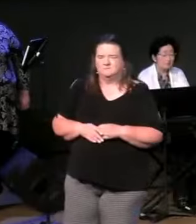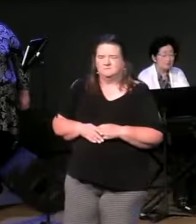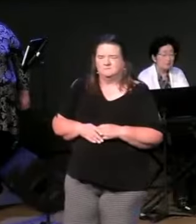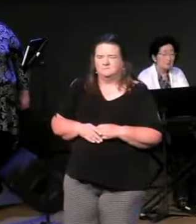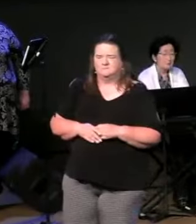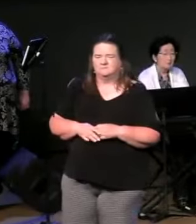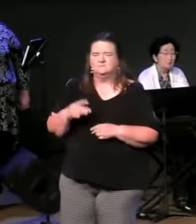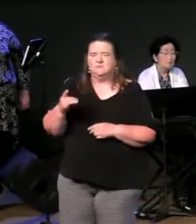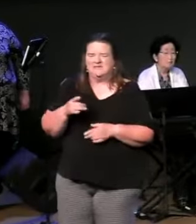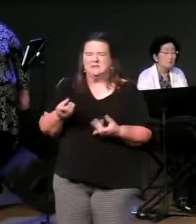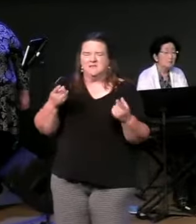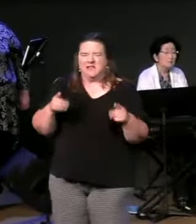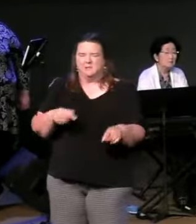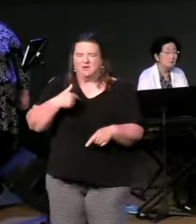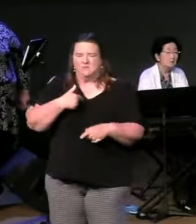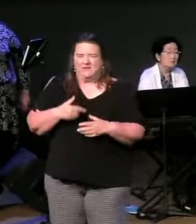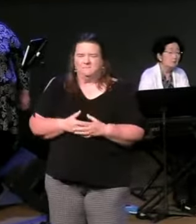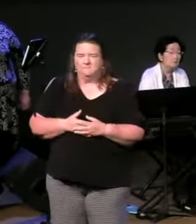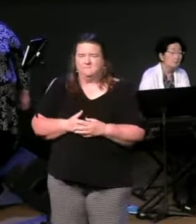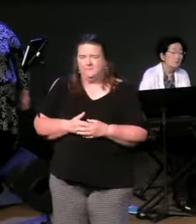But then something happened.